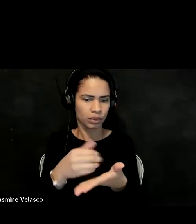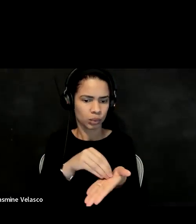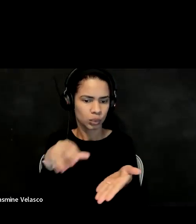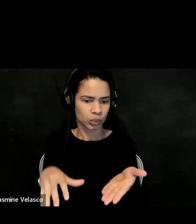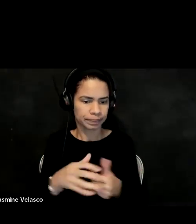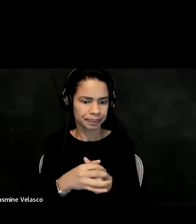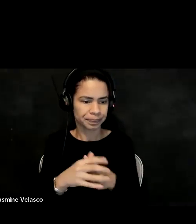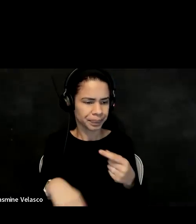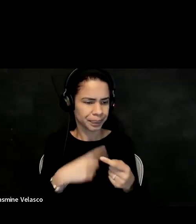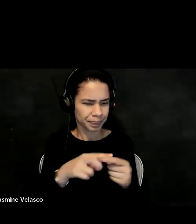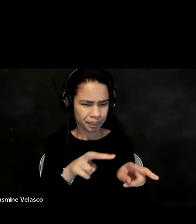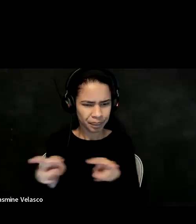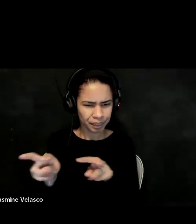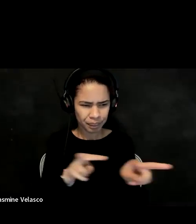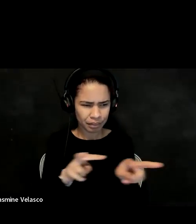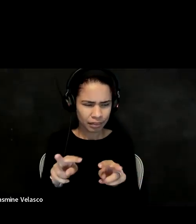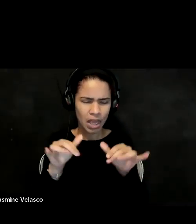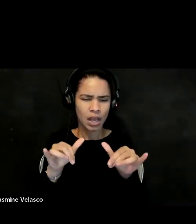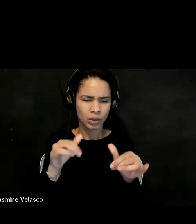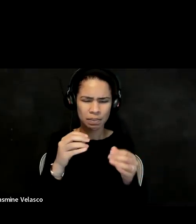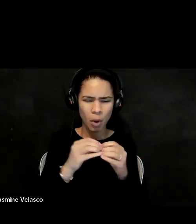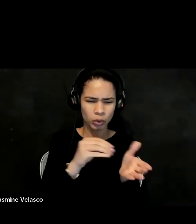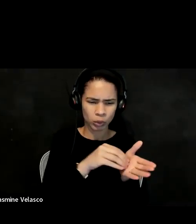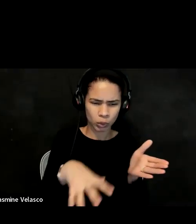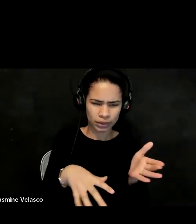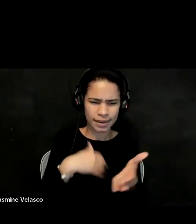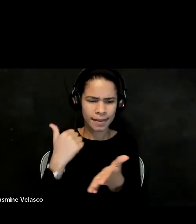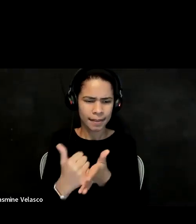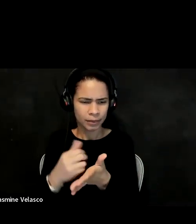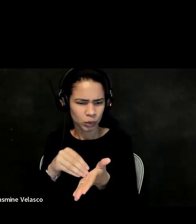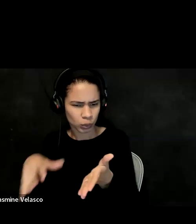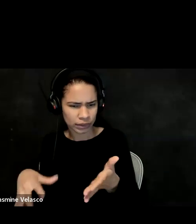they looked around, the model of students helping students seemed the most viable